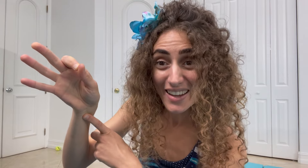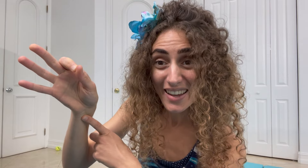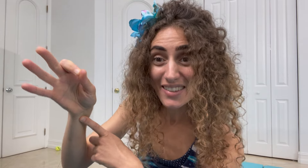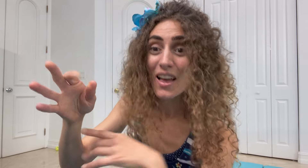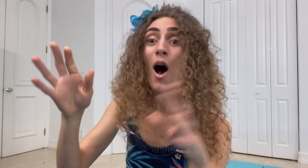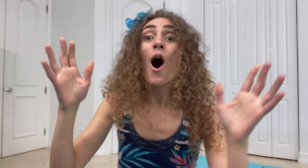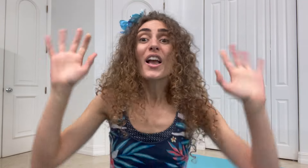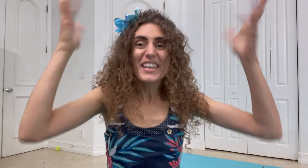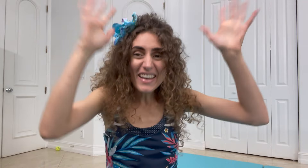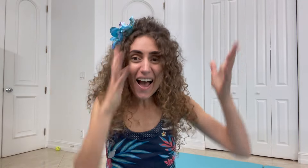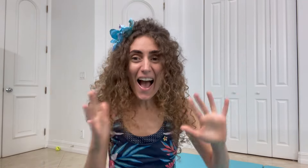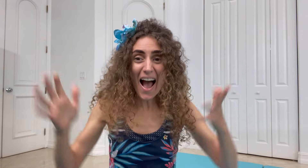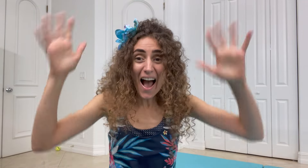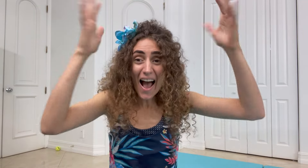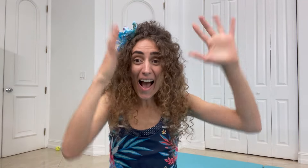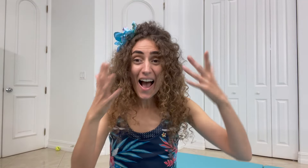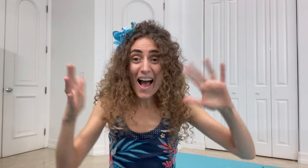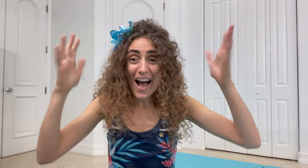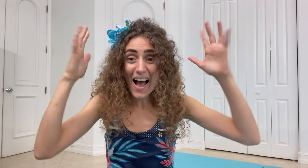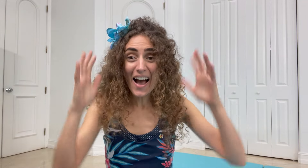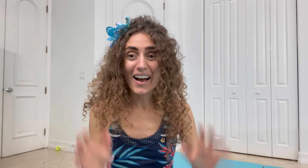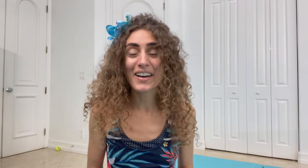9 minutes. Yeah!